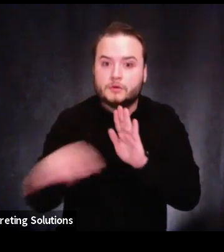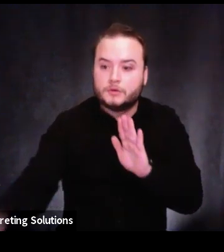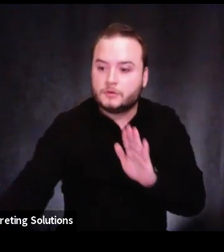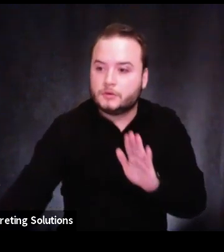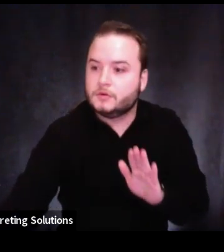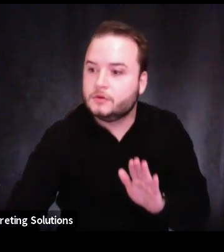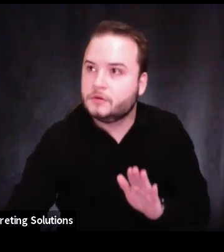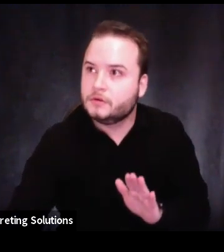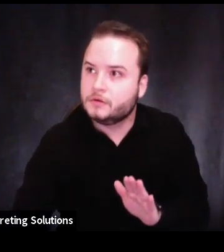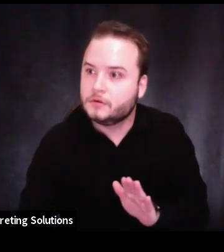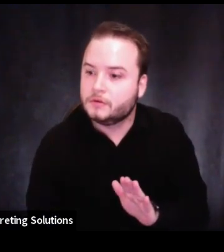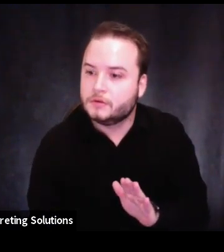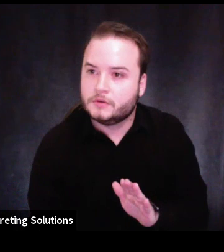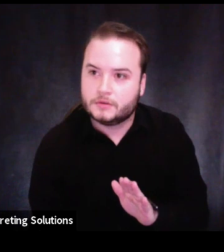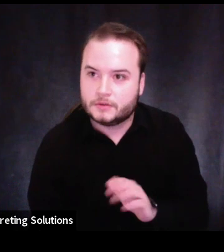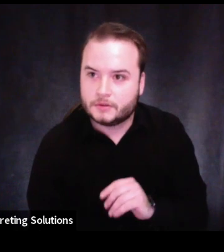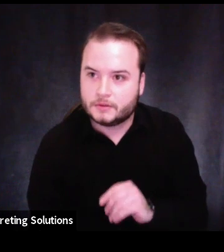So